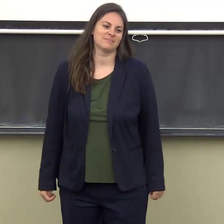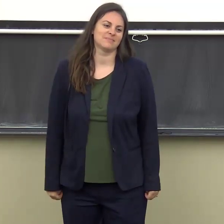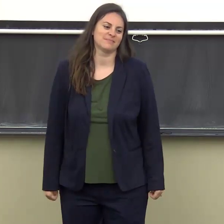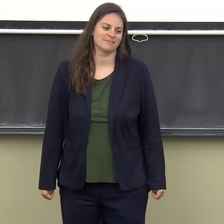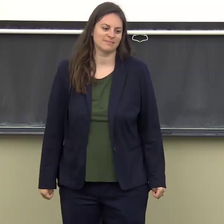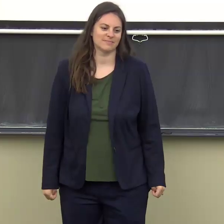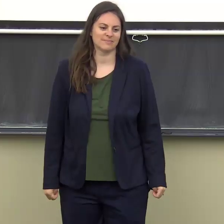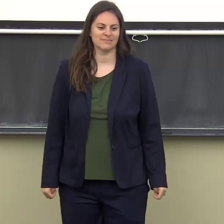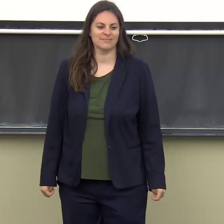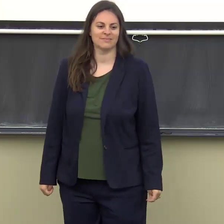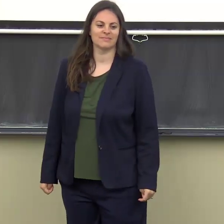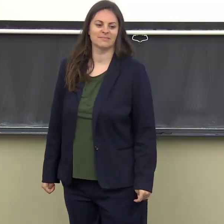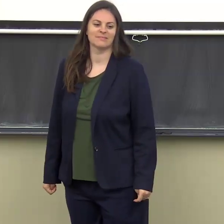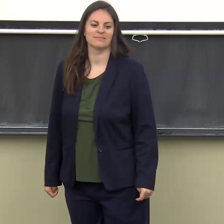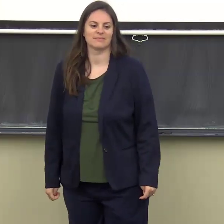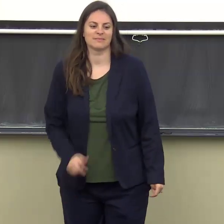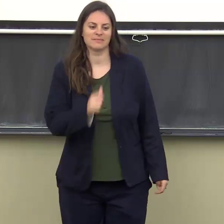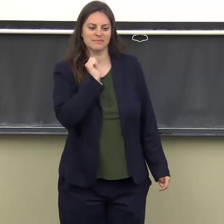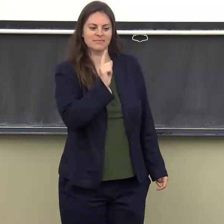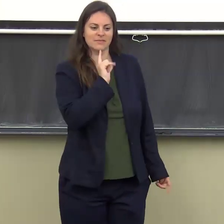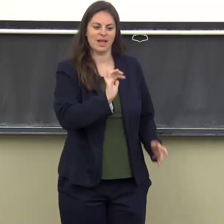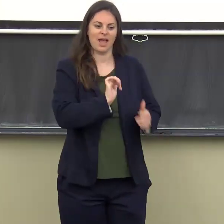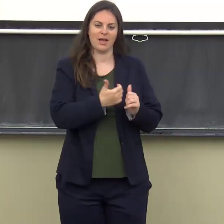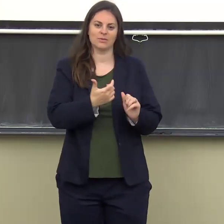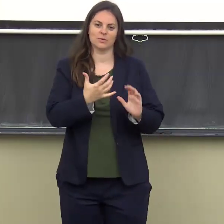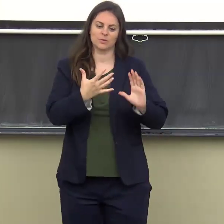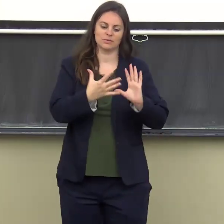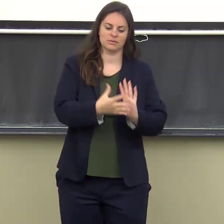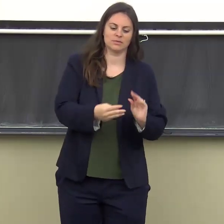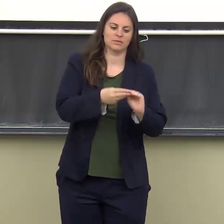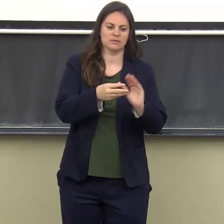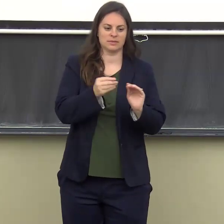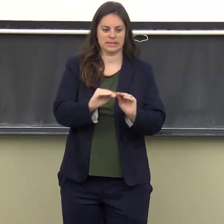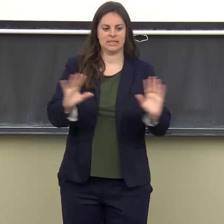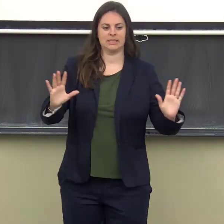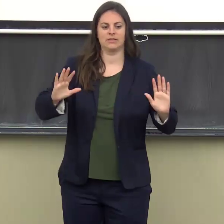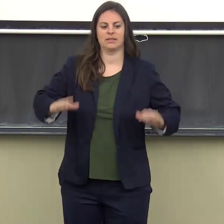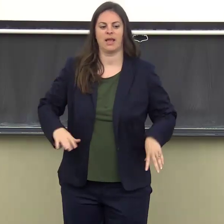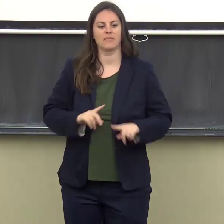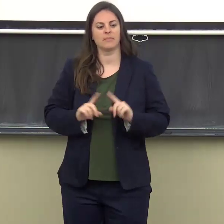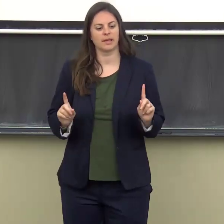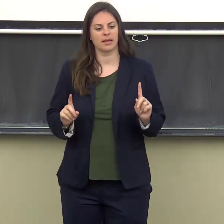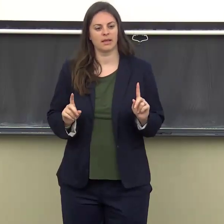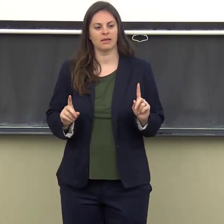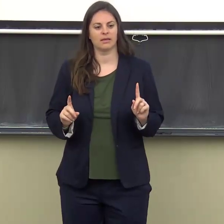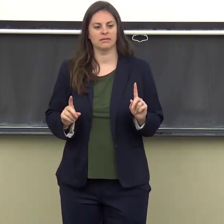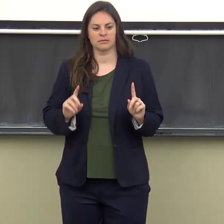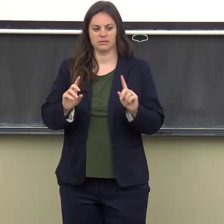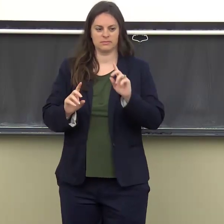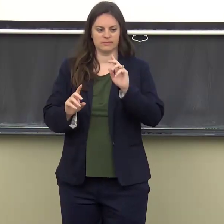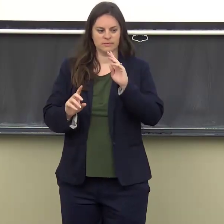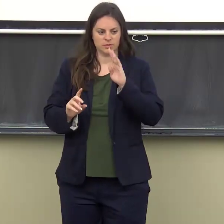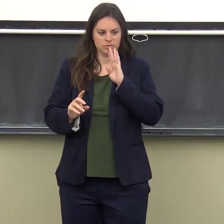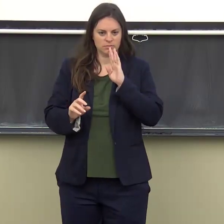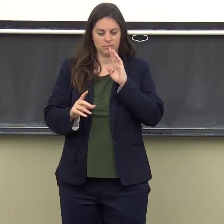I'm not fully sure how to articulate that yet, but just the talk about speaking bluntly about